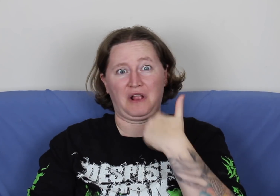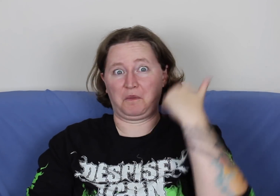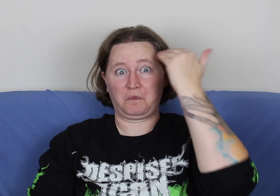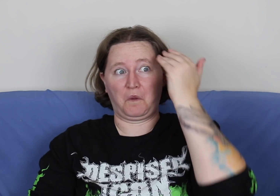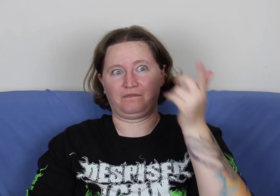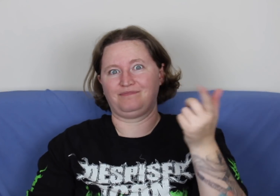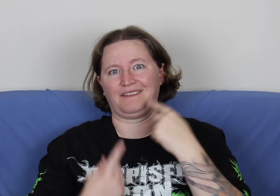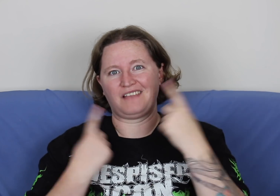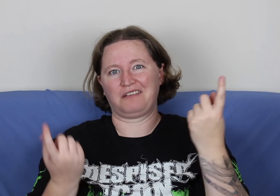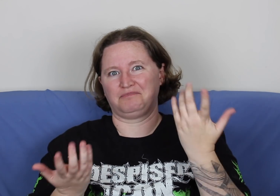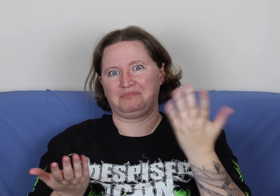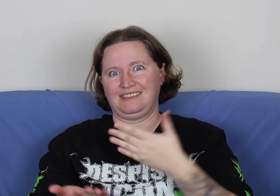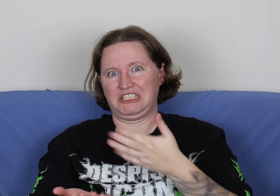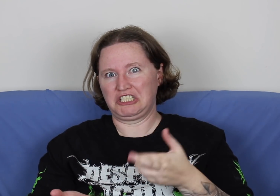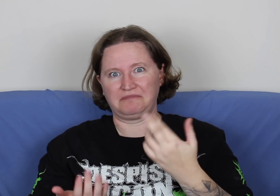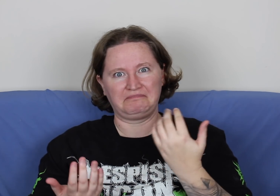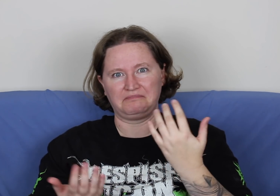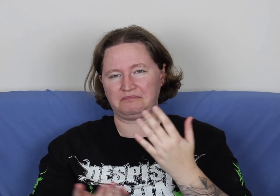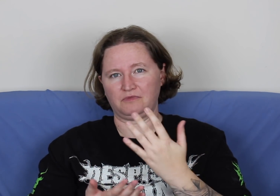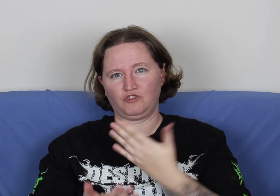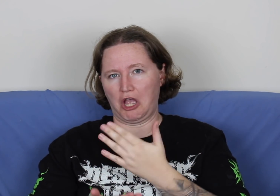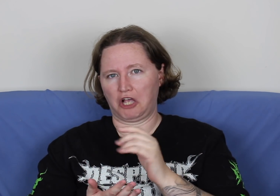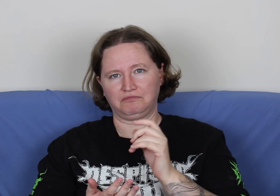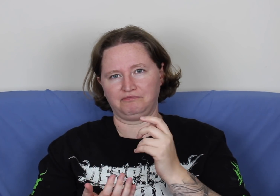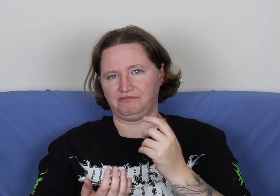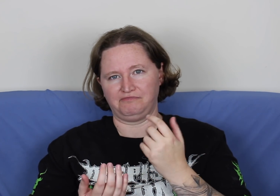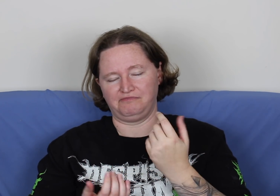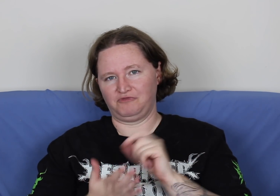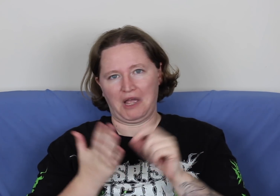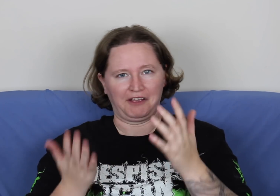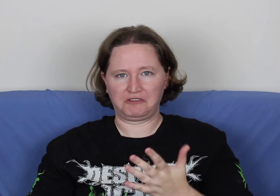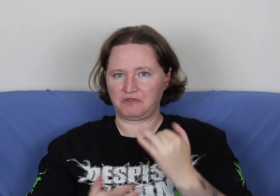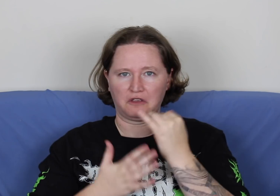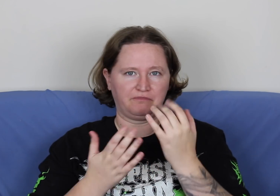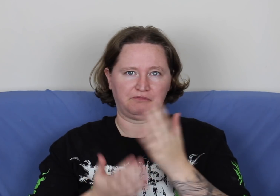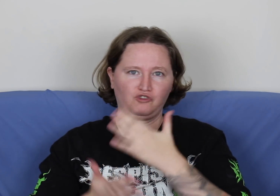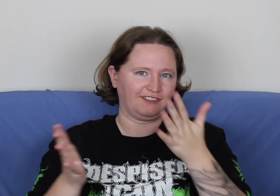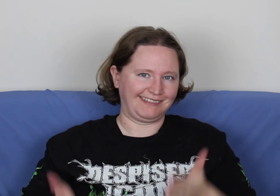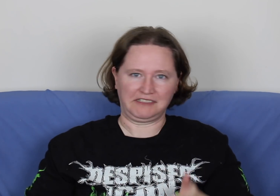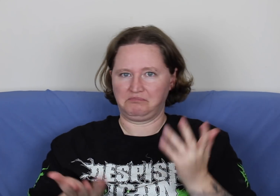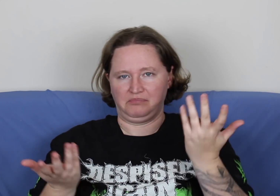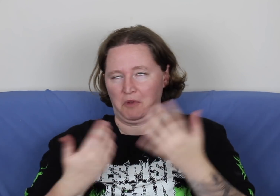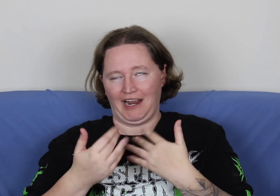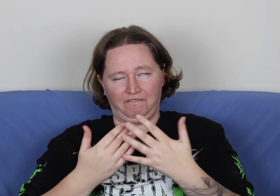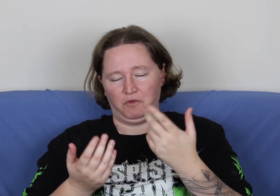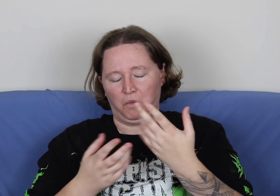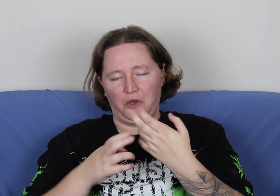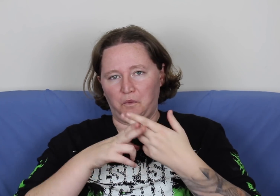haven't followed. The only thing I know is that she is a famous singer and songwriter, musician,